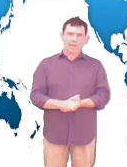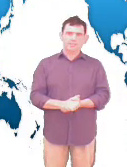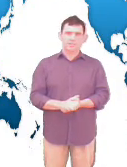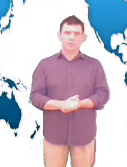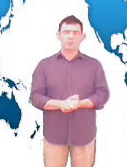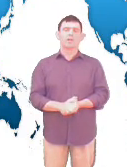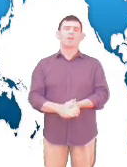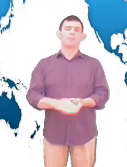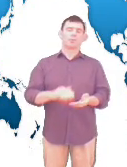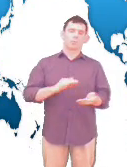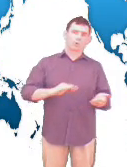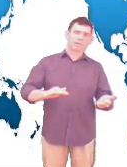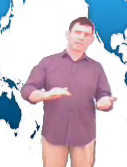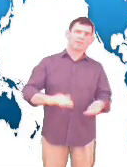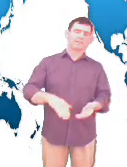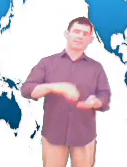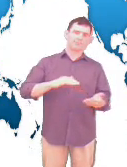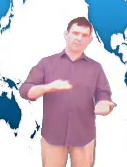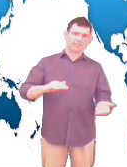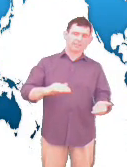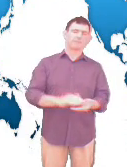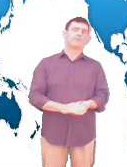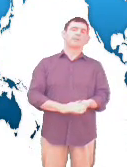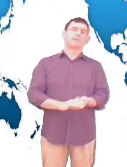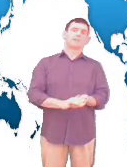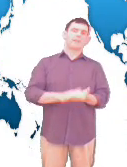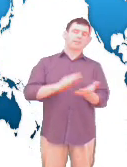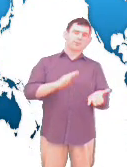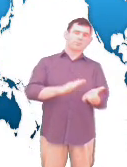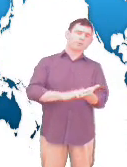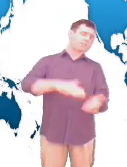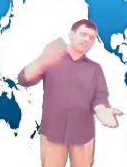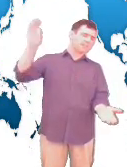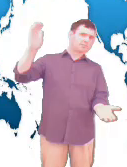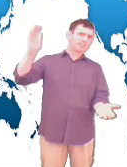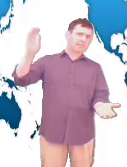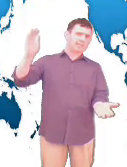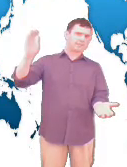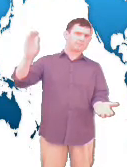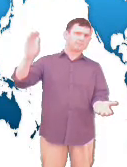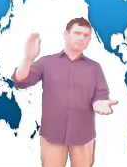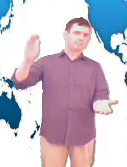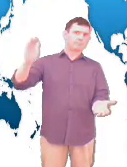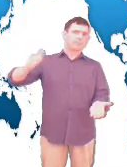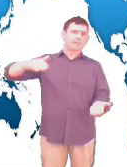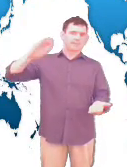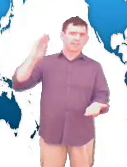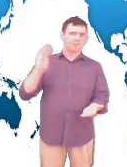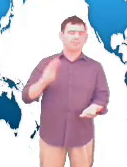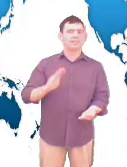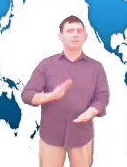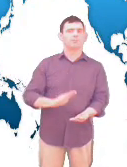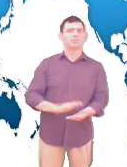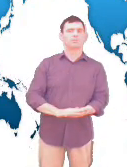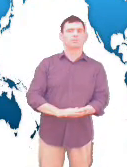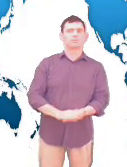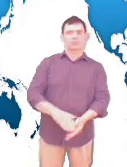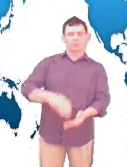And so by working on that feeling, that number 0 to 10, that feeling may reduce.